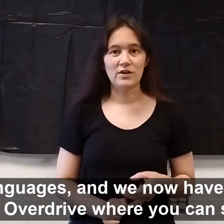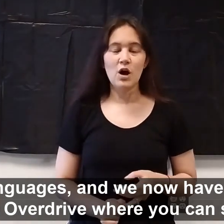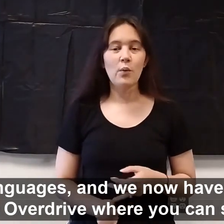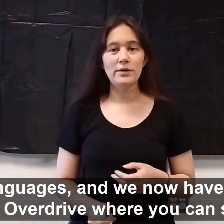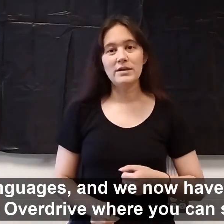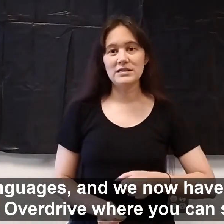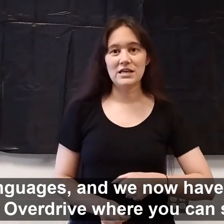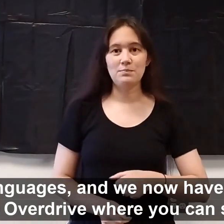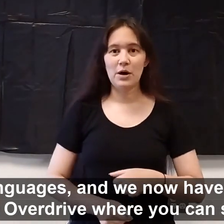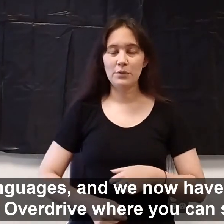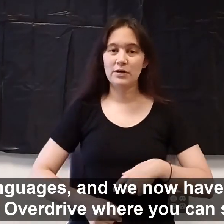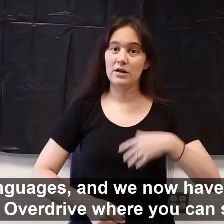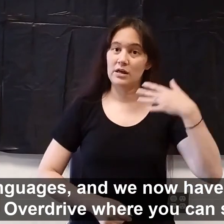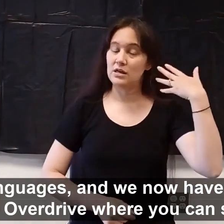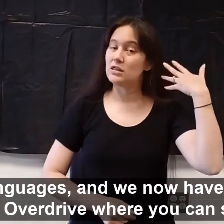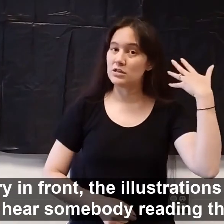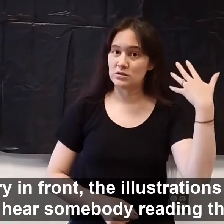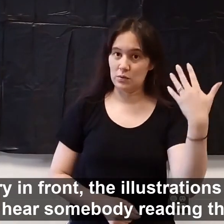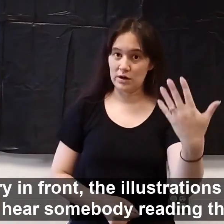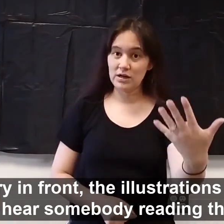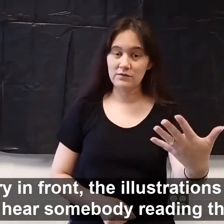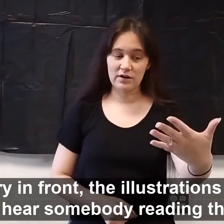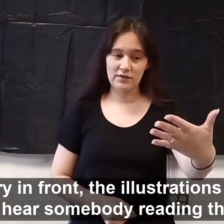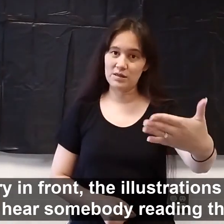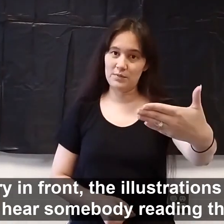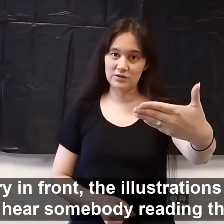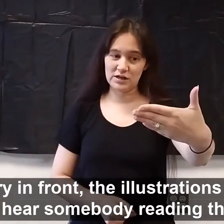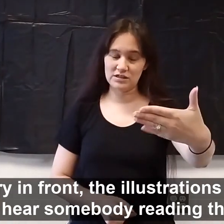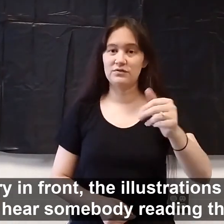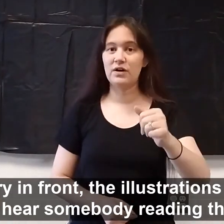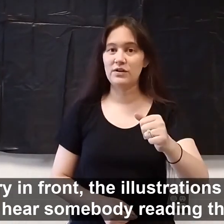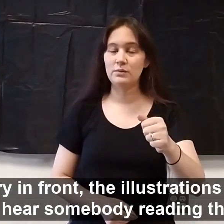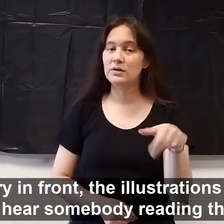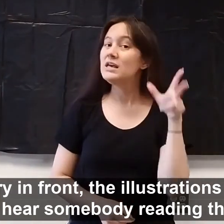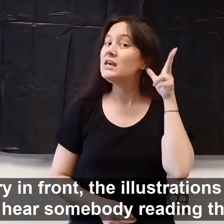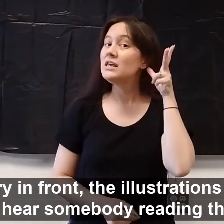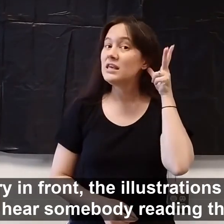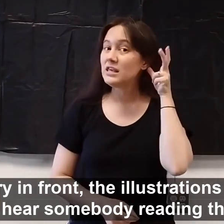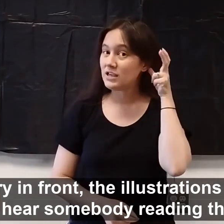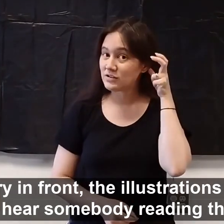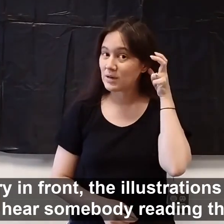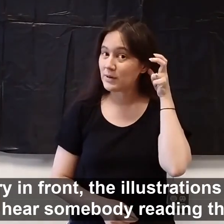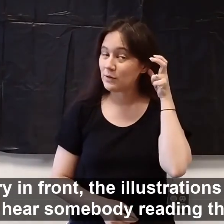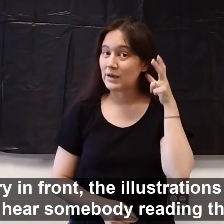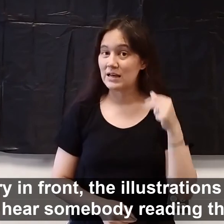where you can see both the story in front of you and illustrations in front of you, hear somebody reading at the